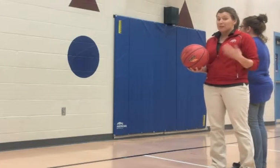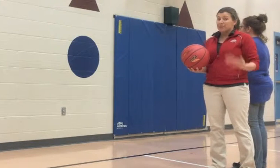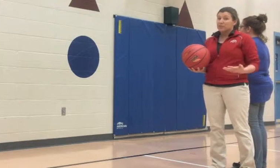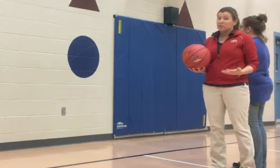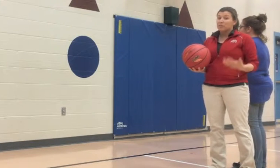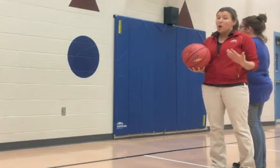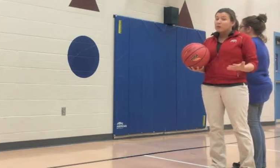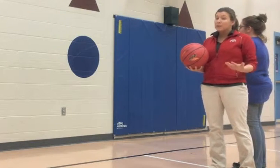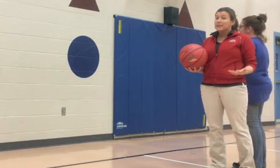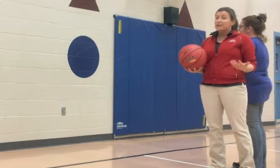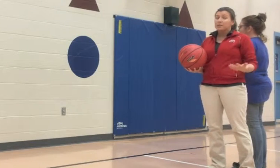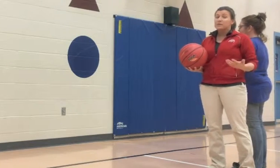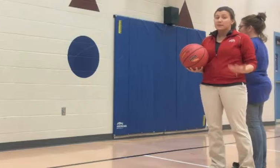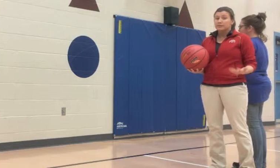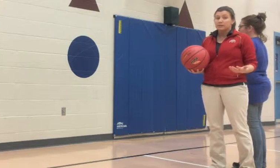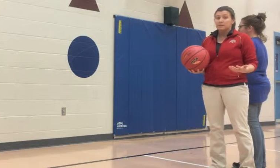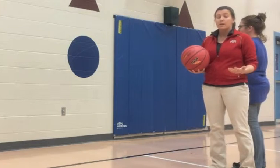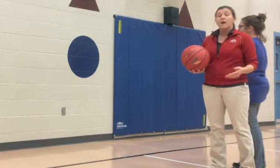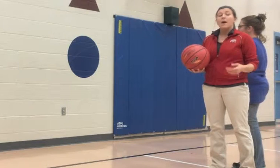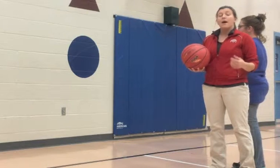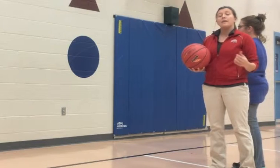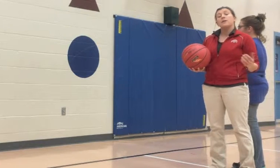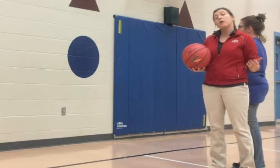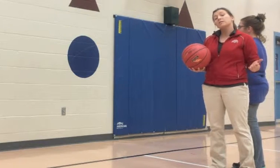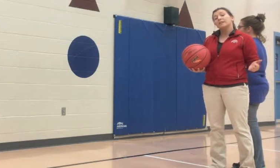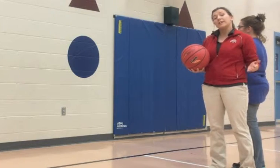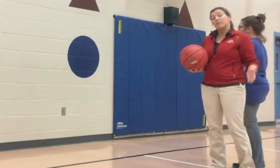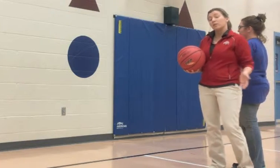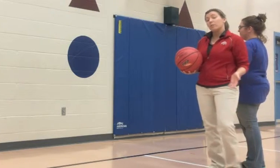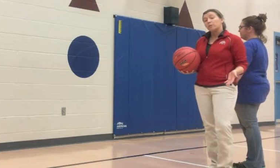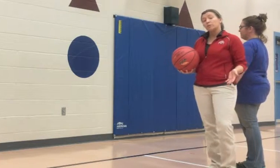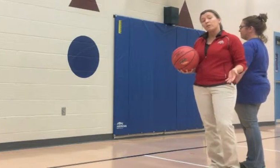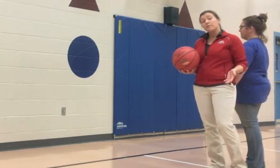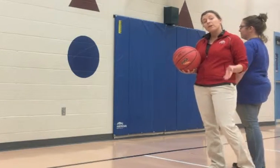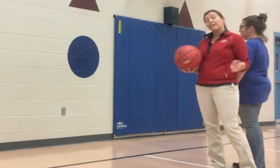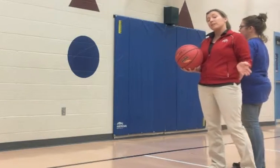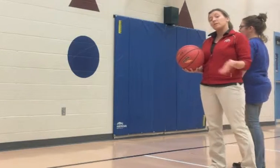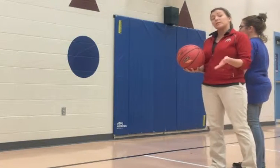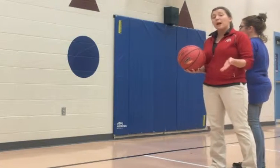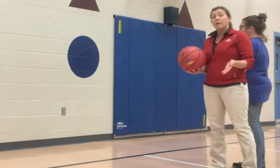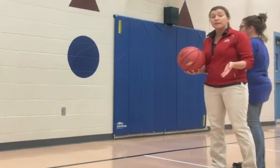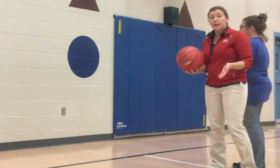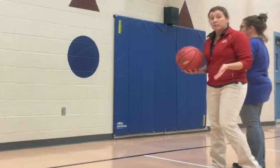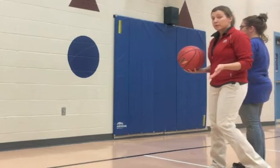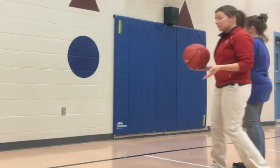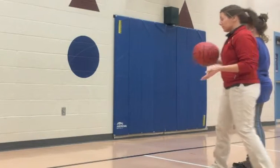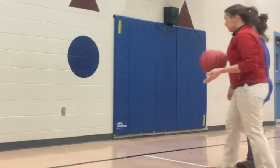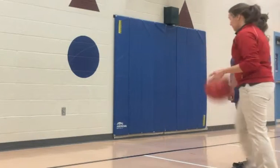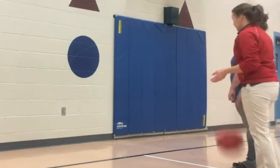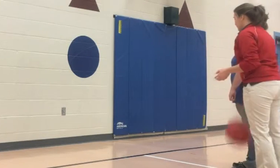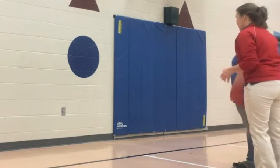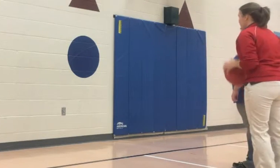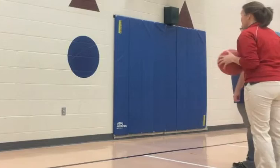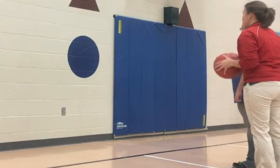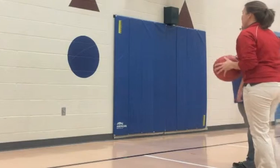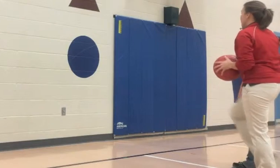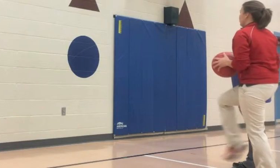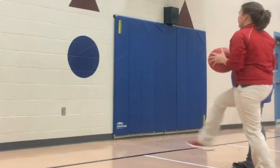making sure I'm over-exaggerating my skills. And then I'm also going to give her a little push on the foot and a little tap on the elbows. Okay, Laura, we're going to